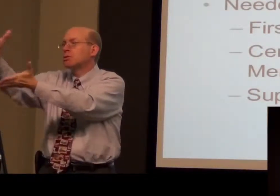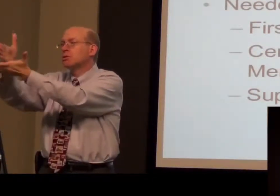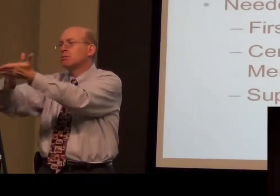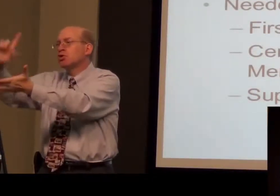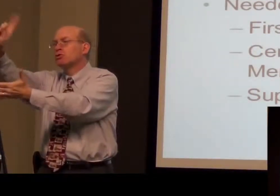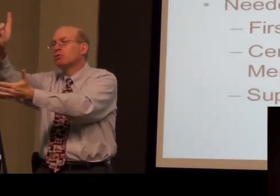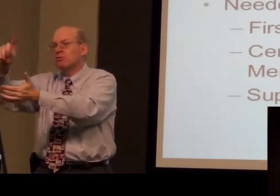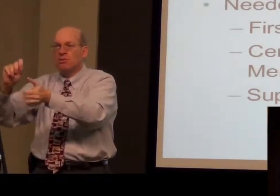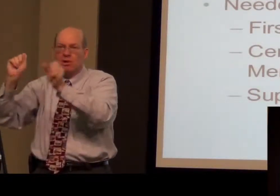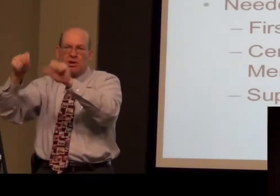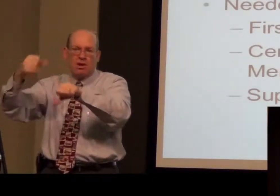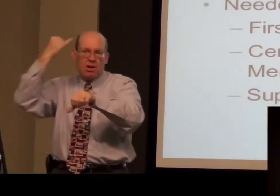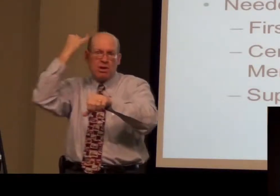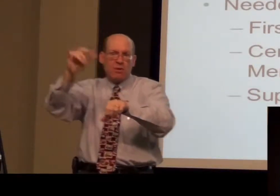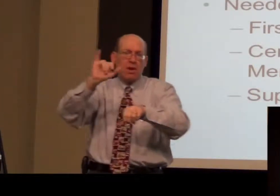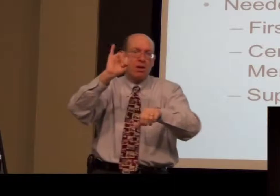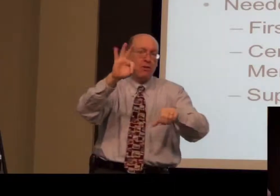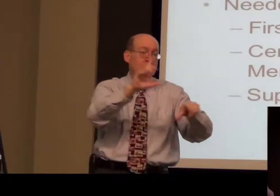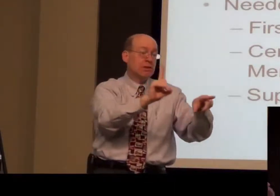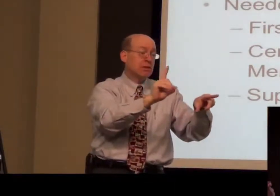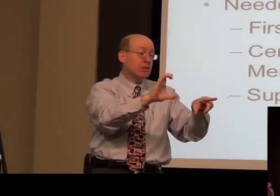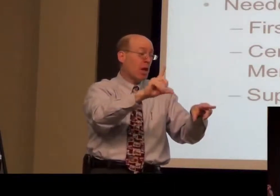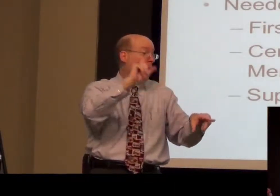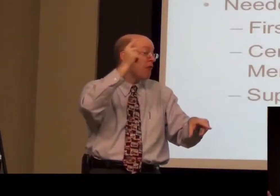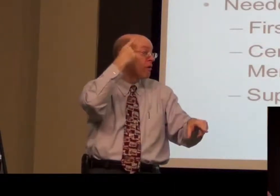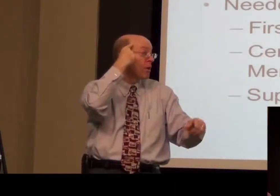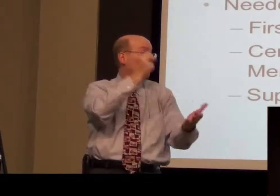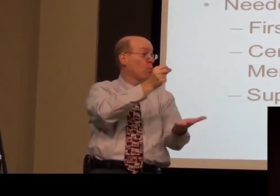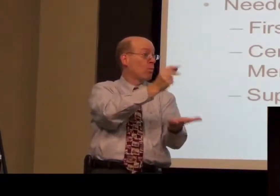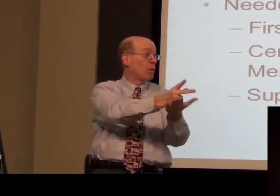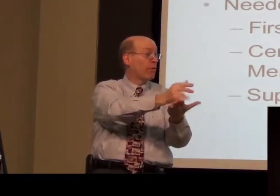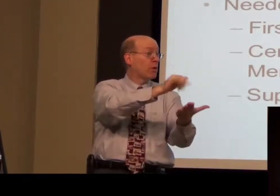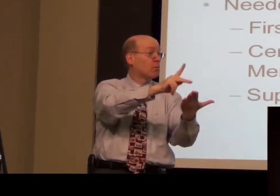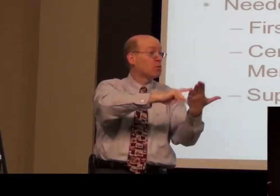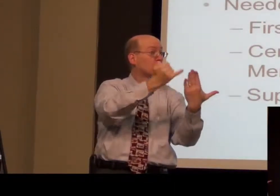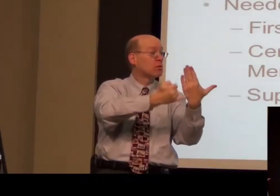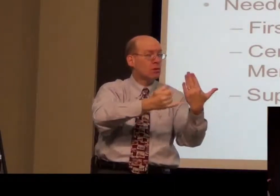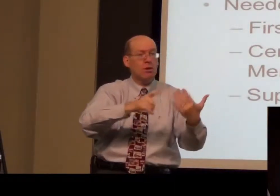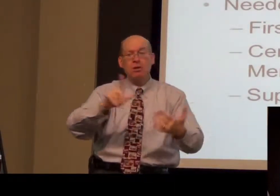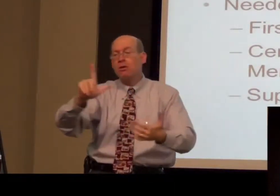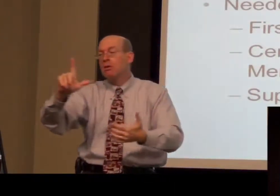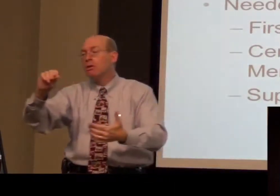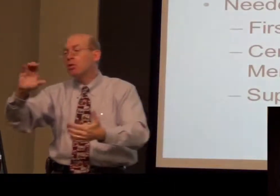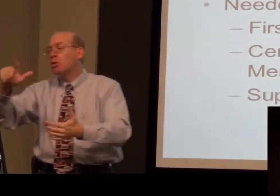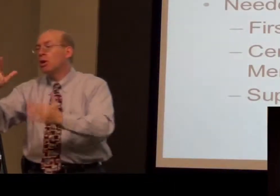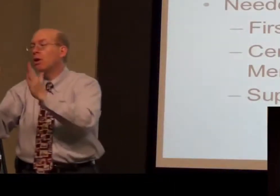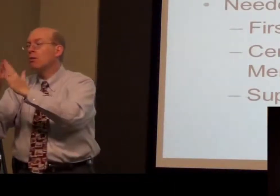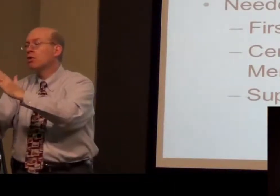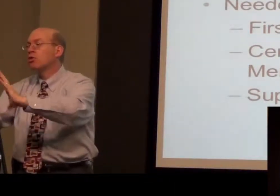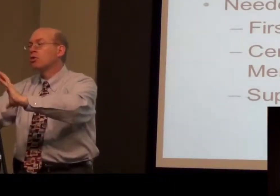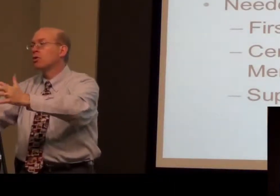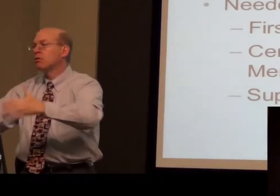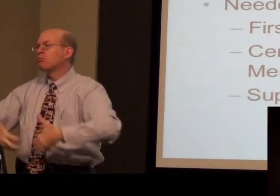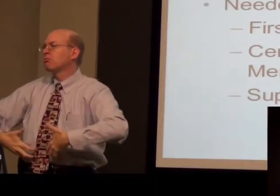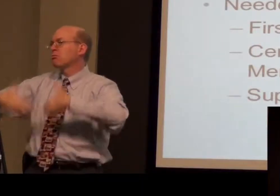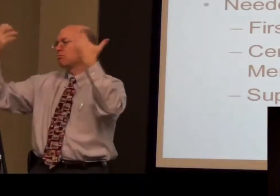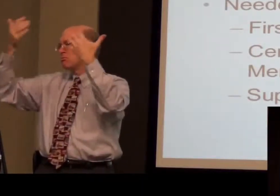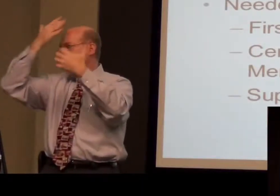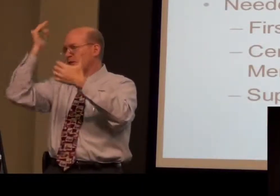build, suppose a hospital, and it's in a quiet neighborhood, a quiet street. So they get approval for the project,